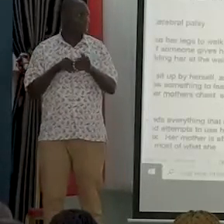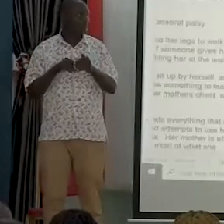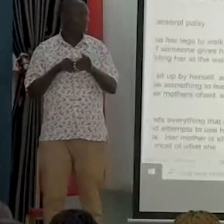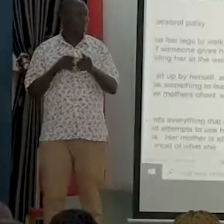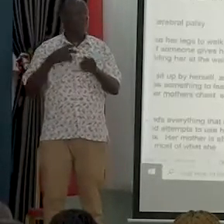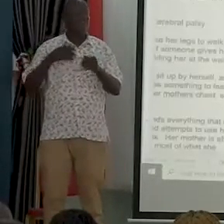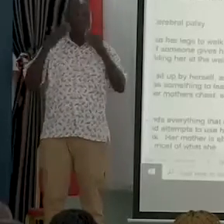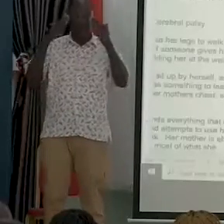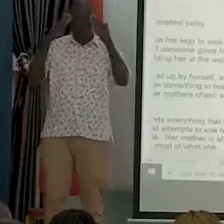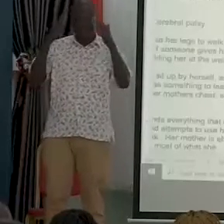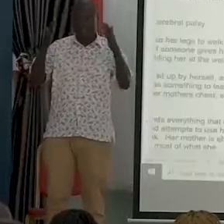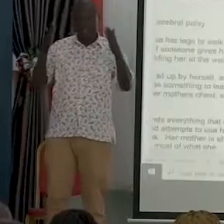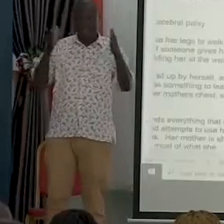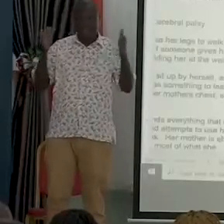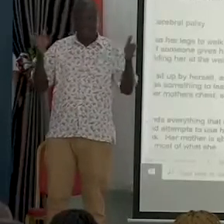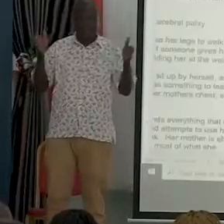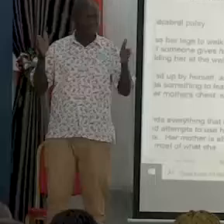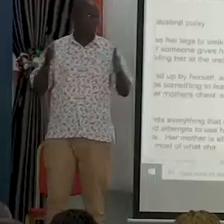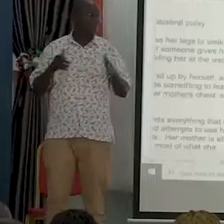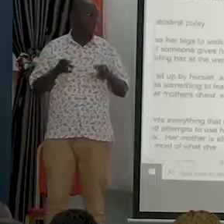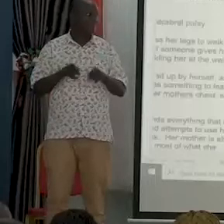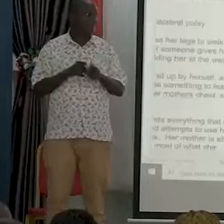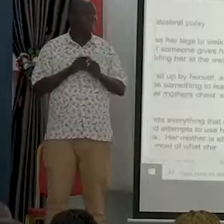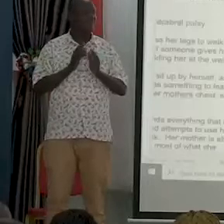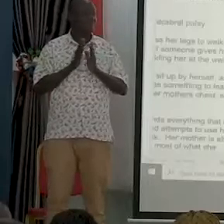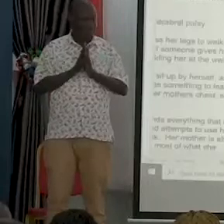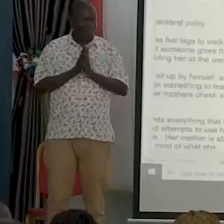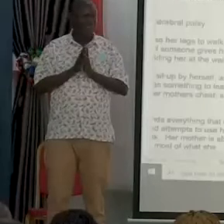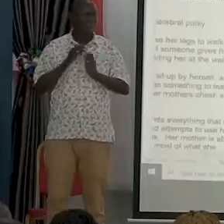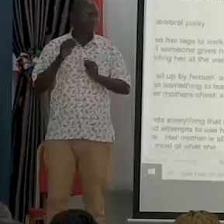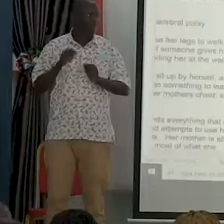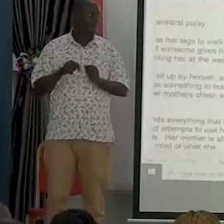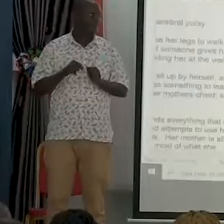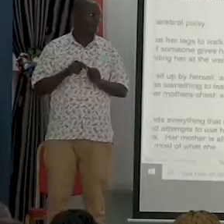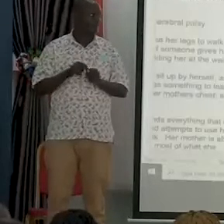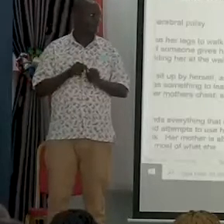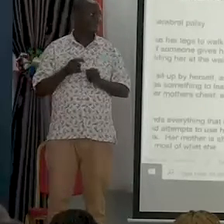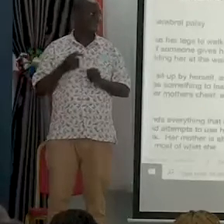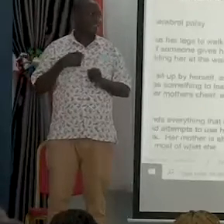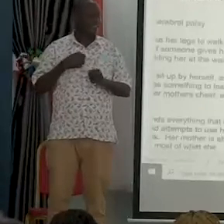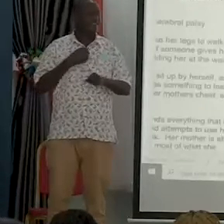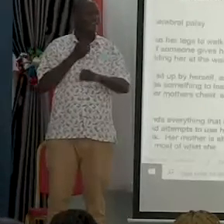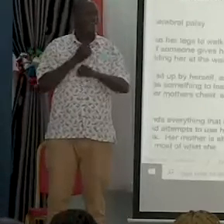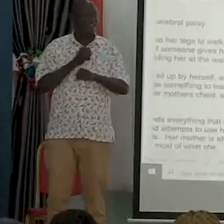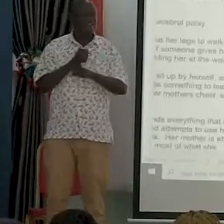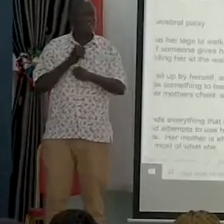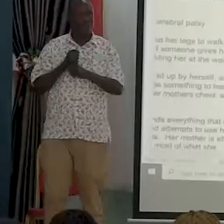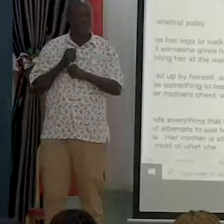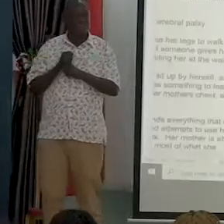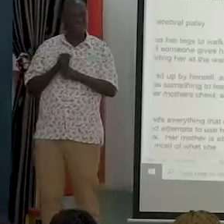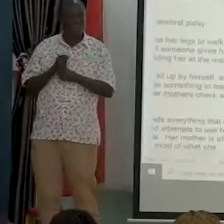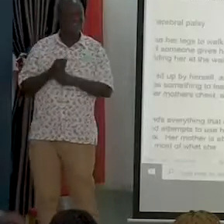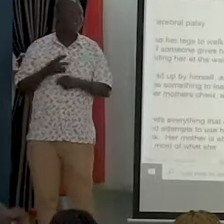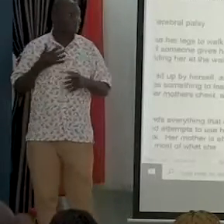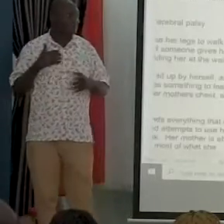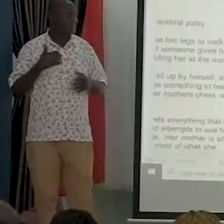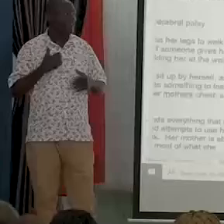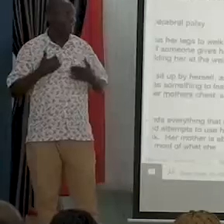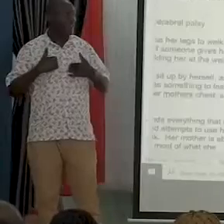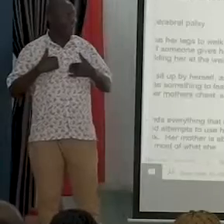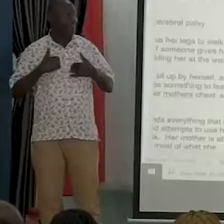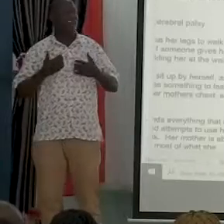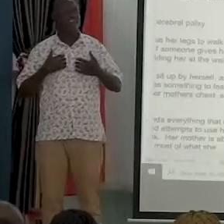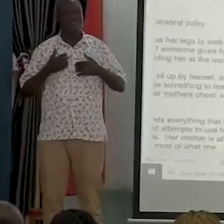brilliant minds, and brave leaders, and hard workers. I have a